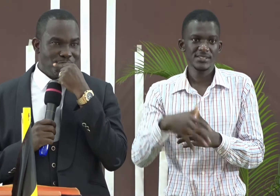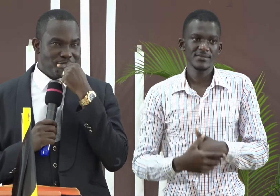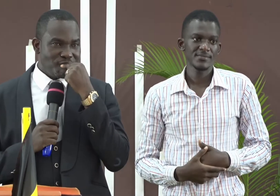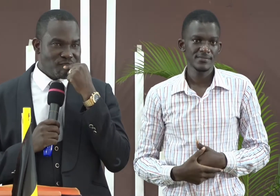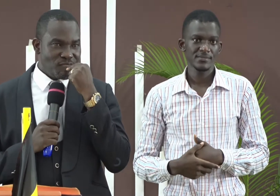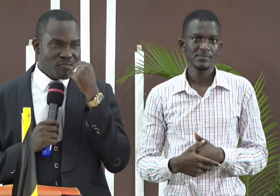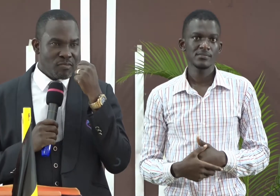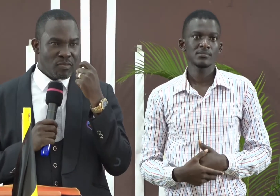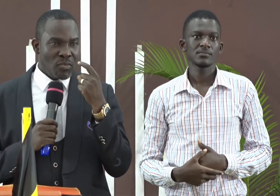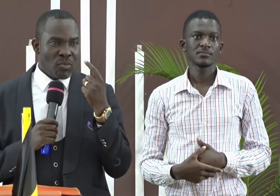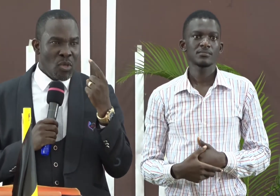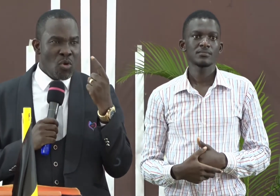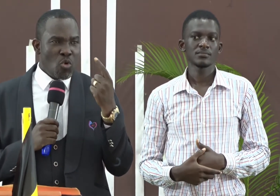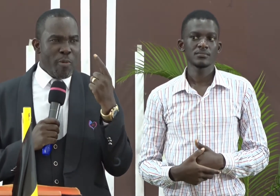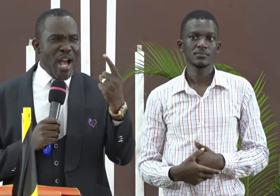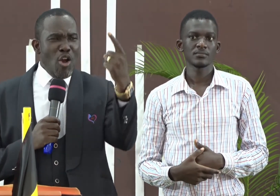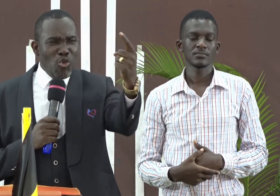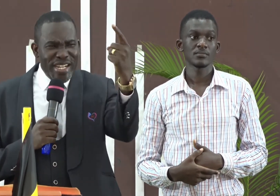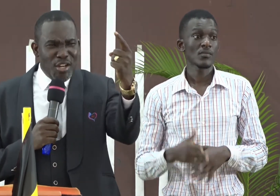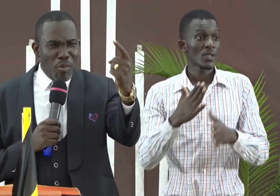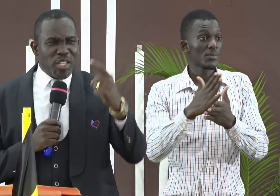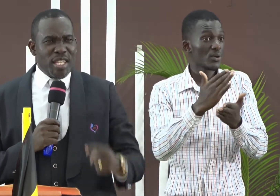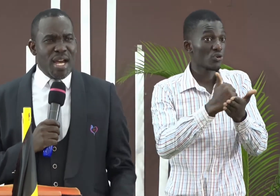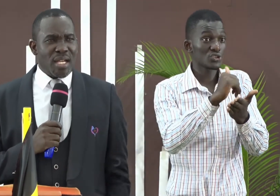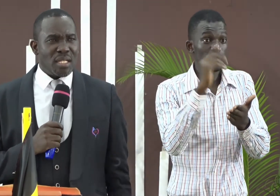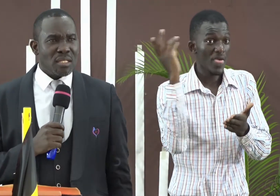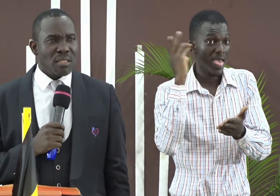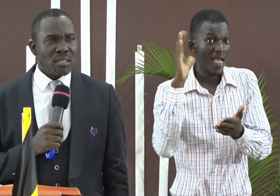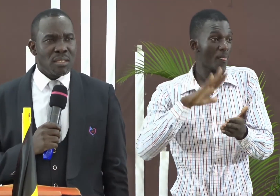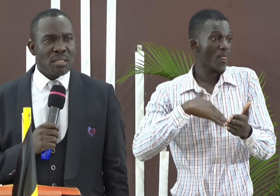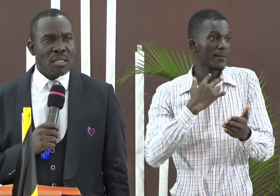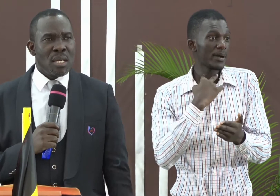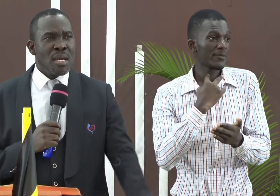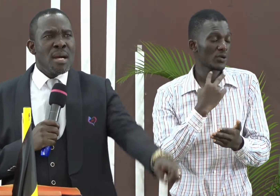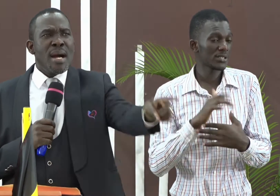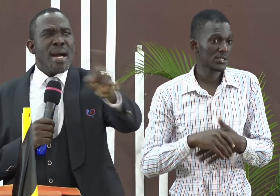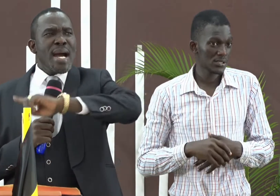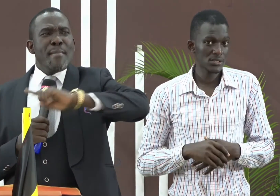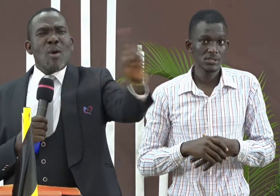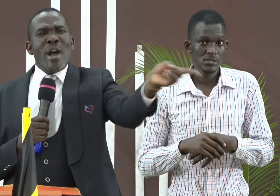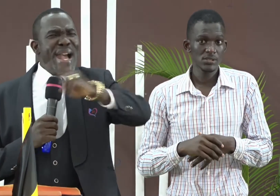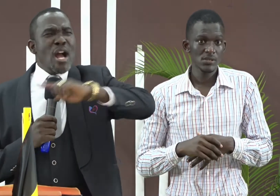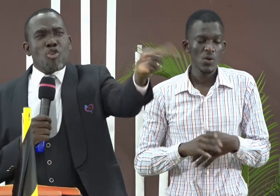That is in Genesis 22 and verse 17. Because you have obeyed my